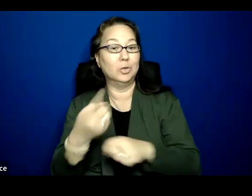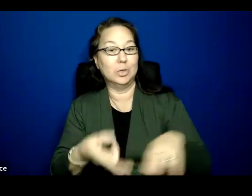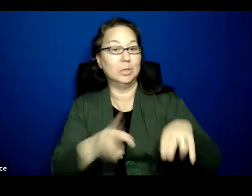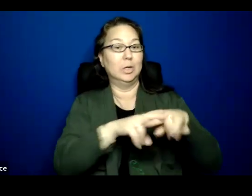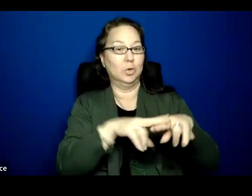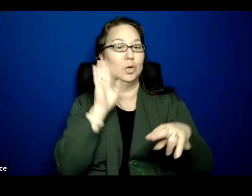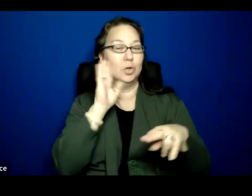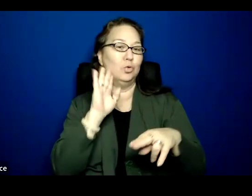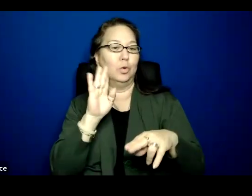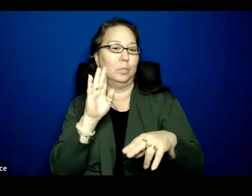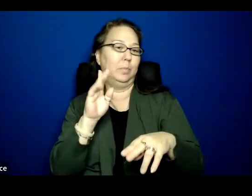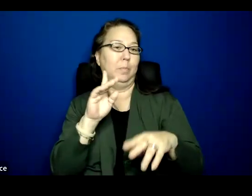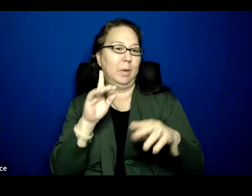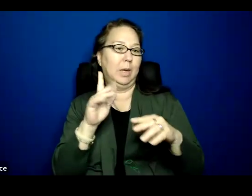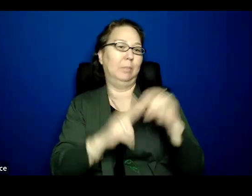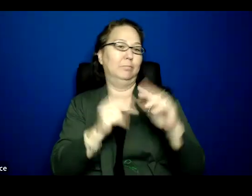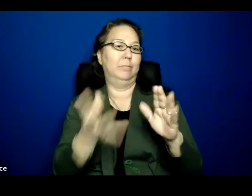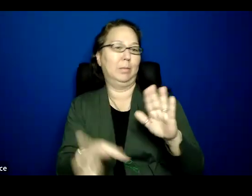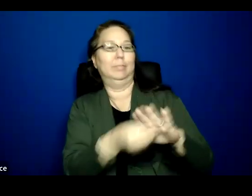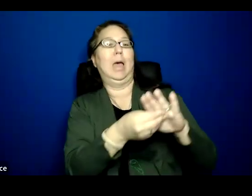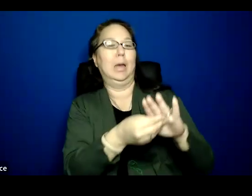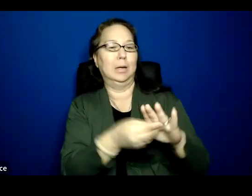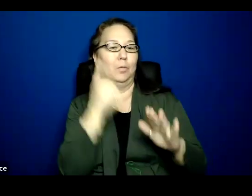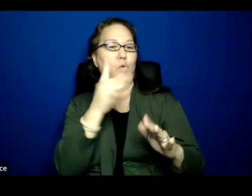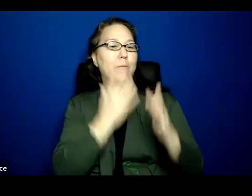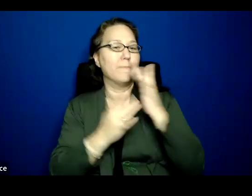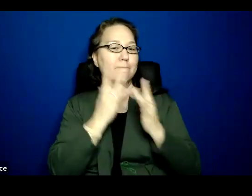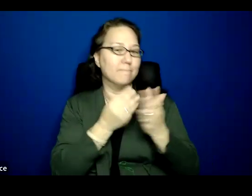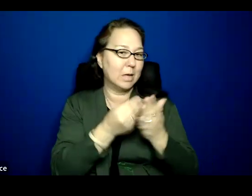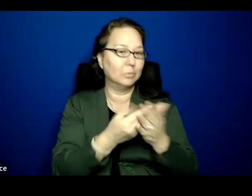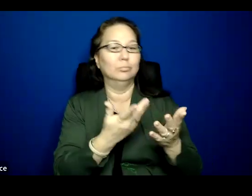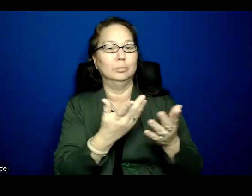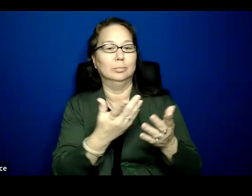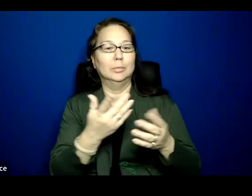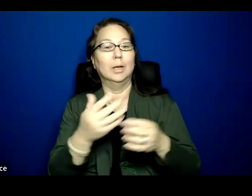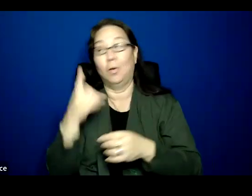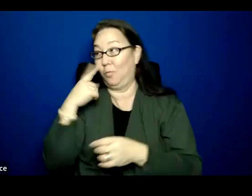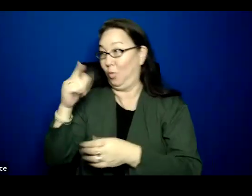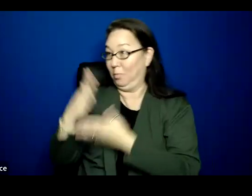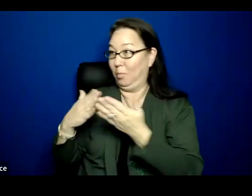spring. During the regular budget cycle. Correct, as part of the regular budget cycle. Thank you.